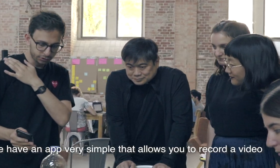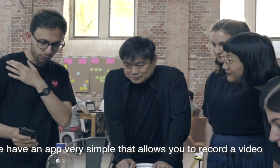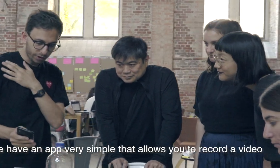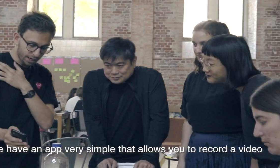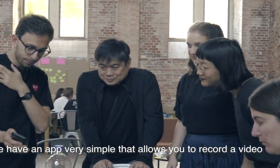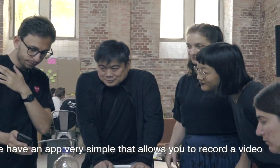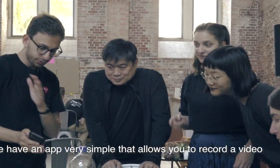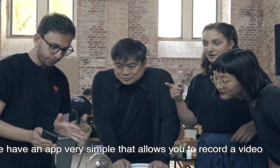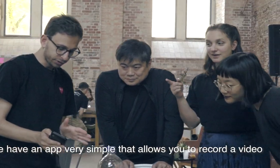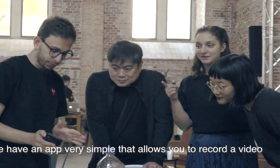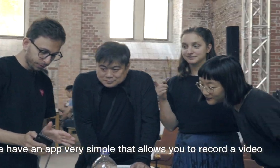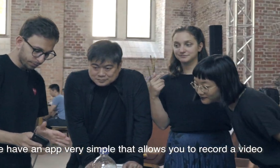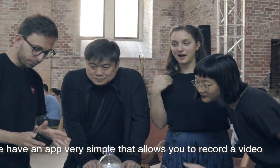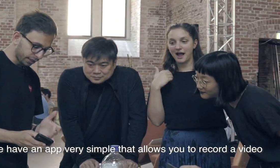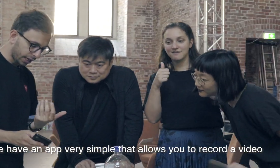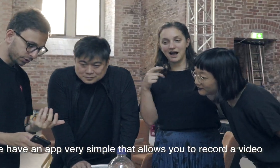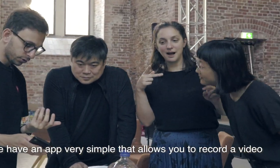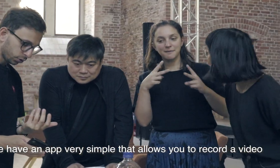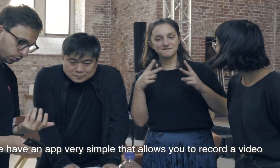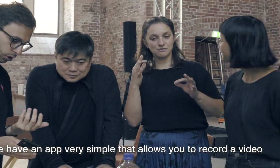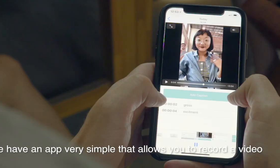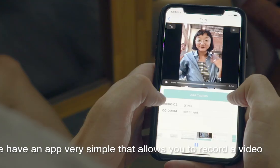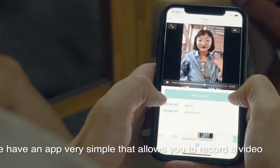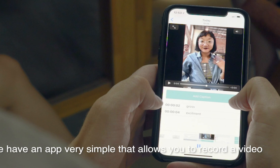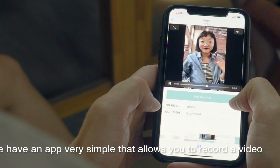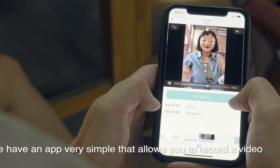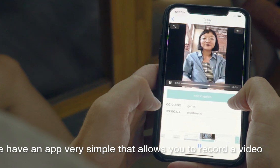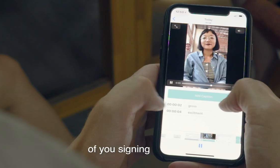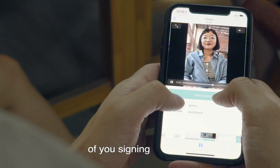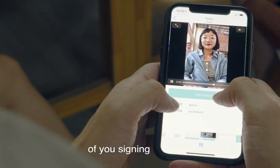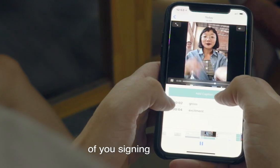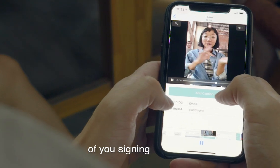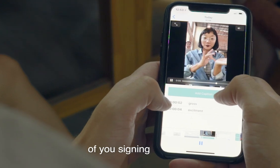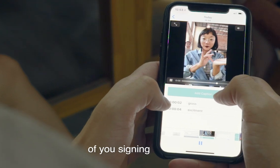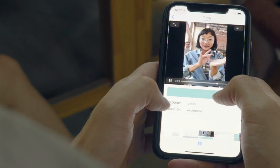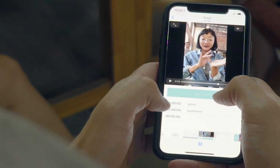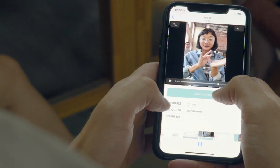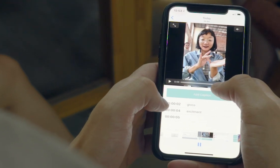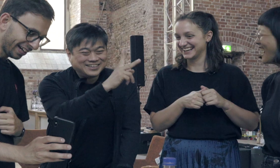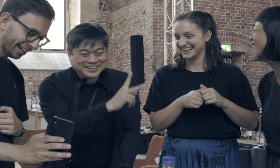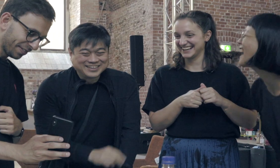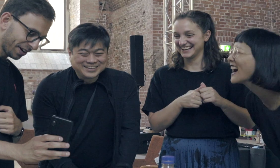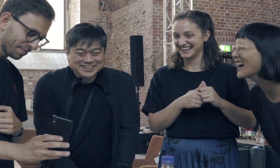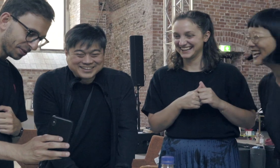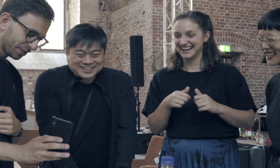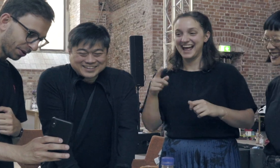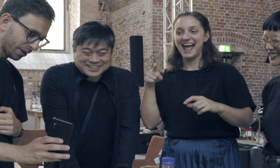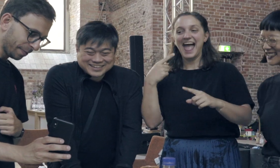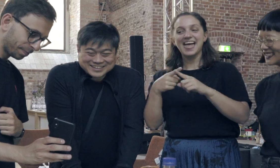So we have an app, it's very very simple, but it allows you to record a video of you signing up and if you're happy you just upload it